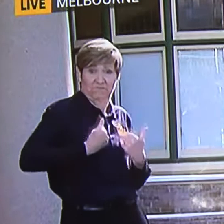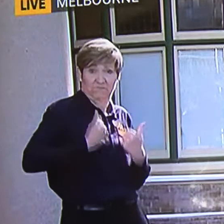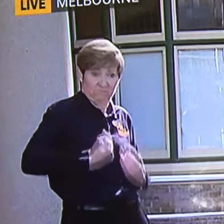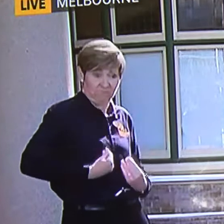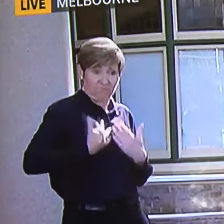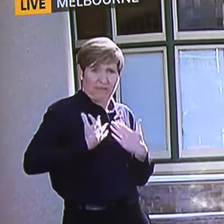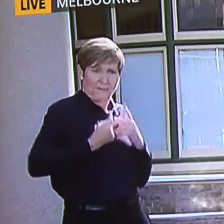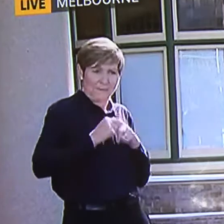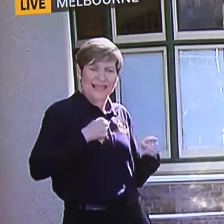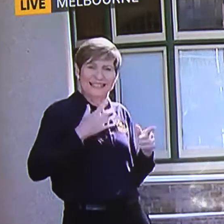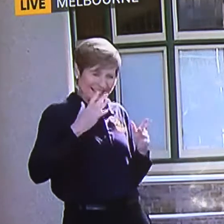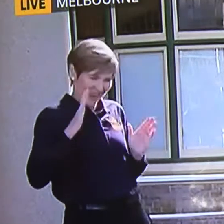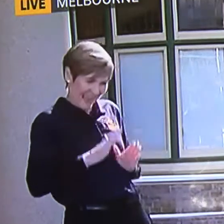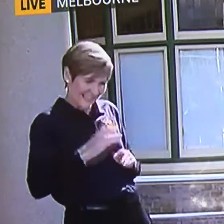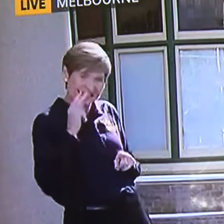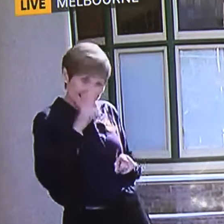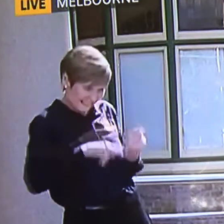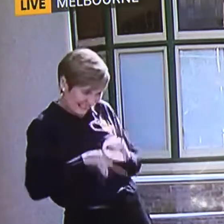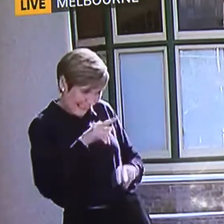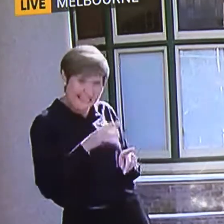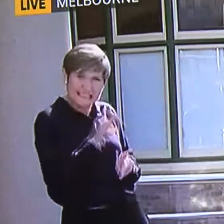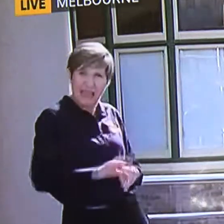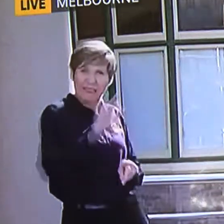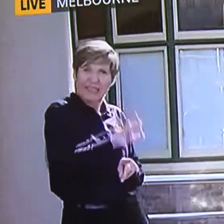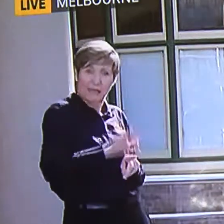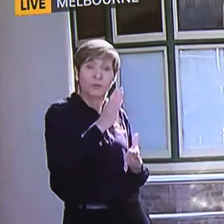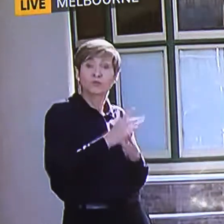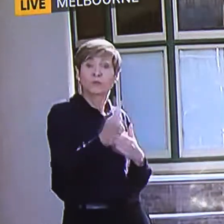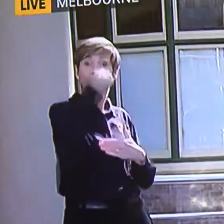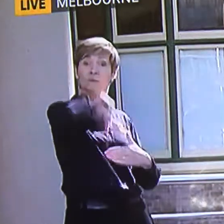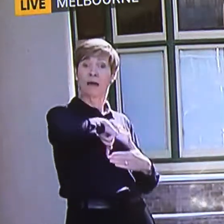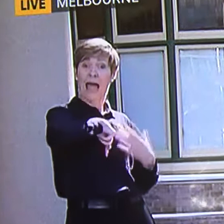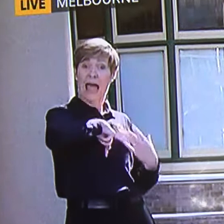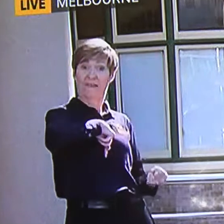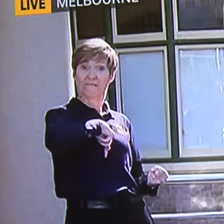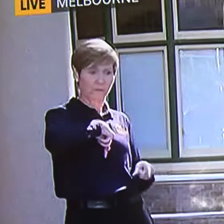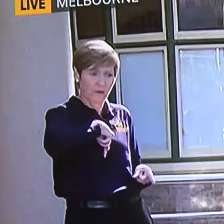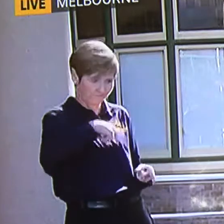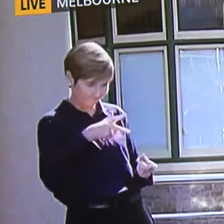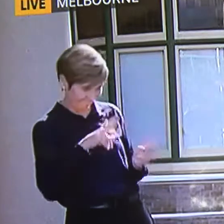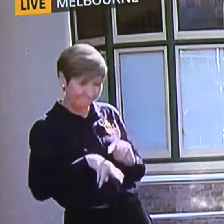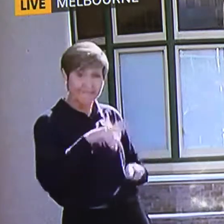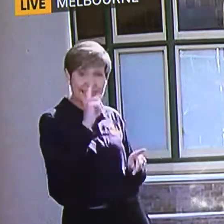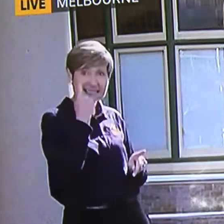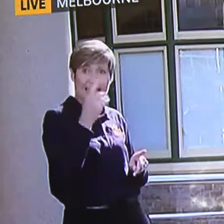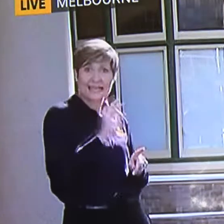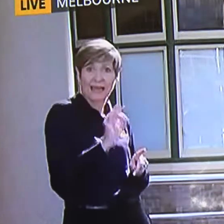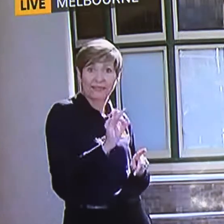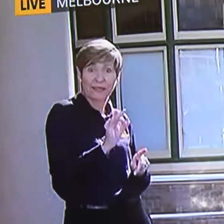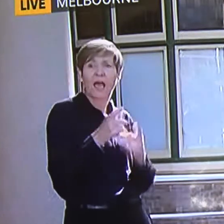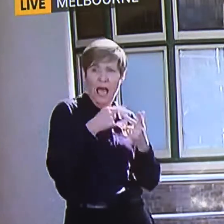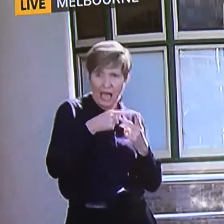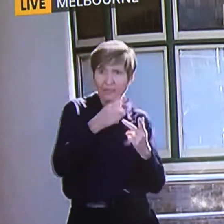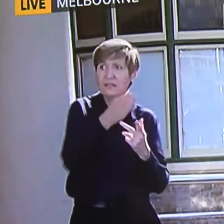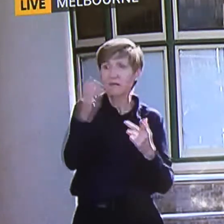in their 20s, they're not immune either to contracting or to spreading the disease. We know that there was